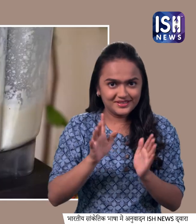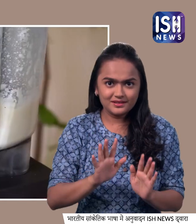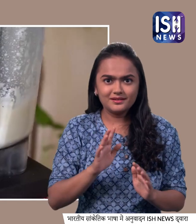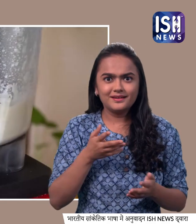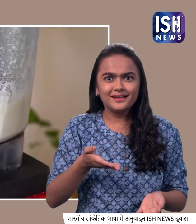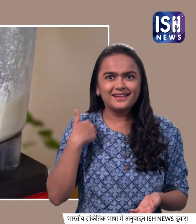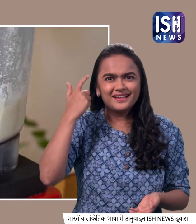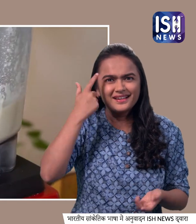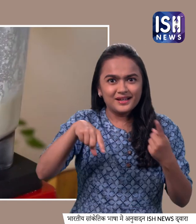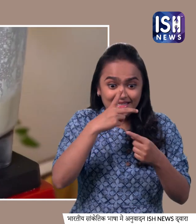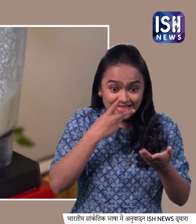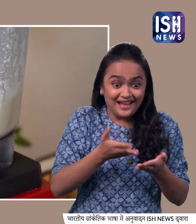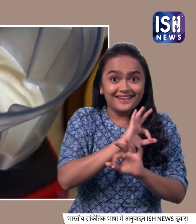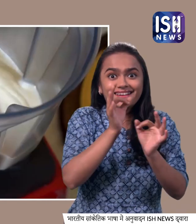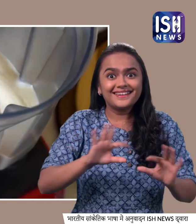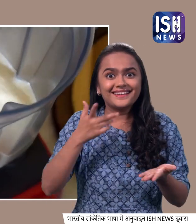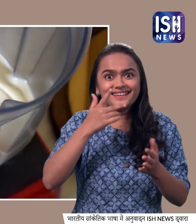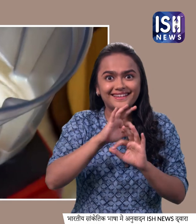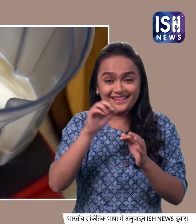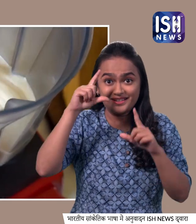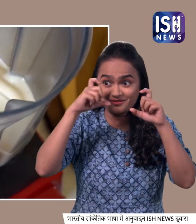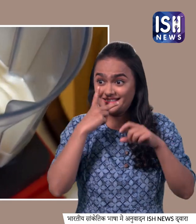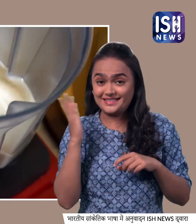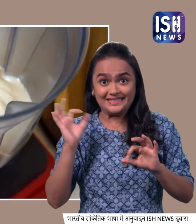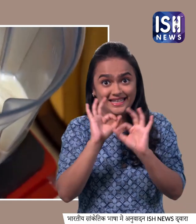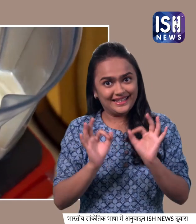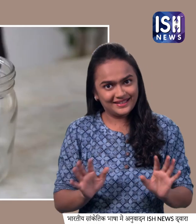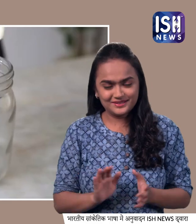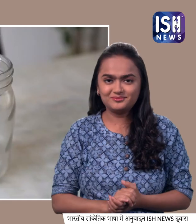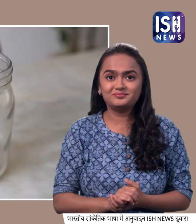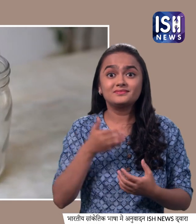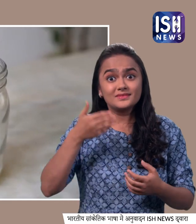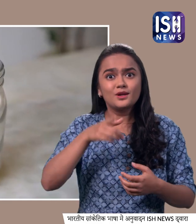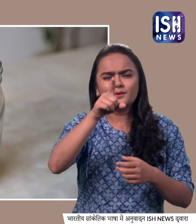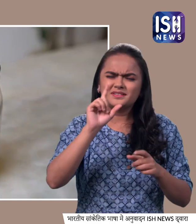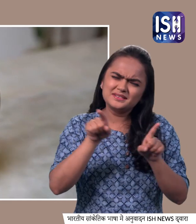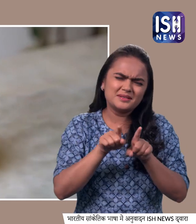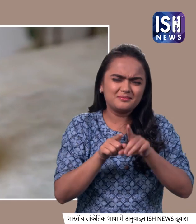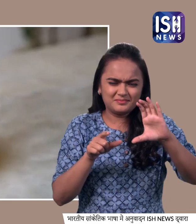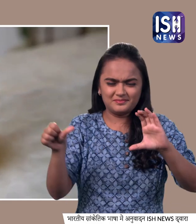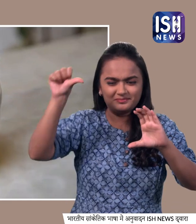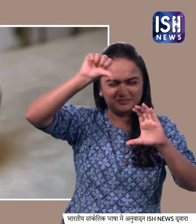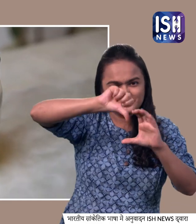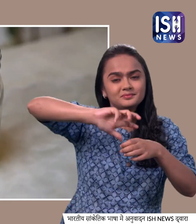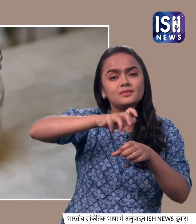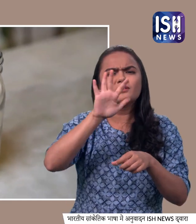It like your creamy butter will be ready. You can store in a jar and store the fridge for 5-7 days.